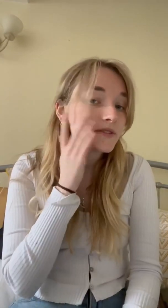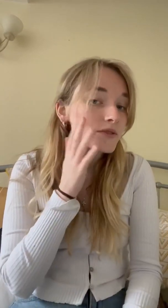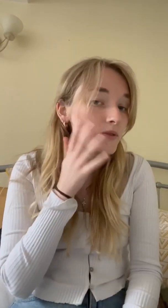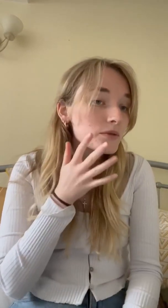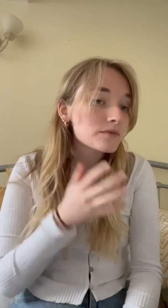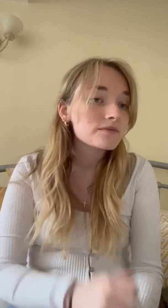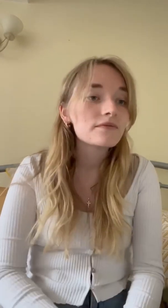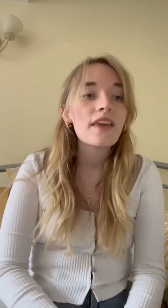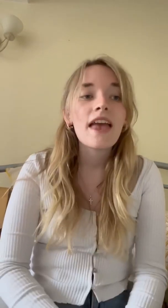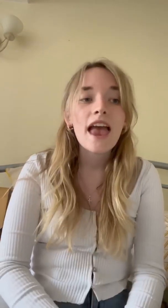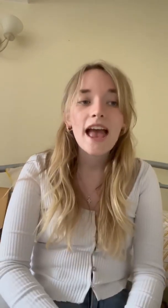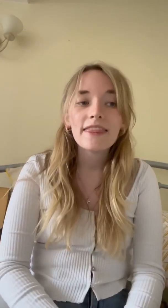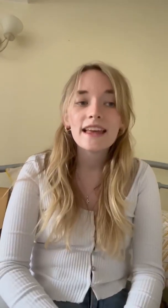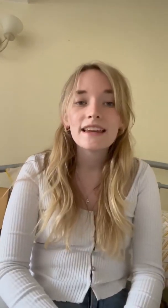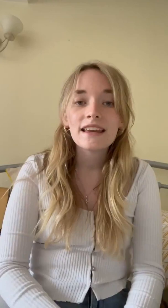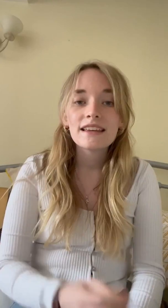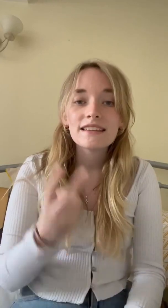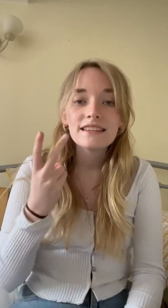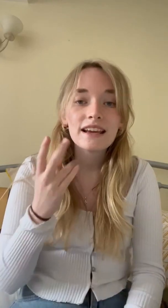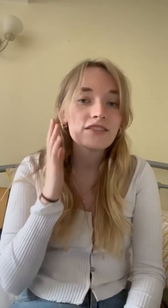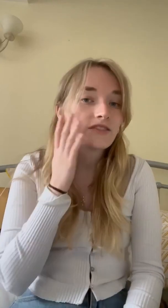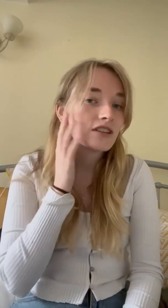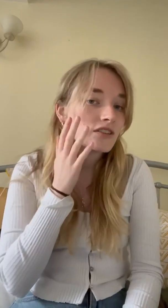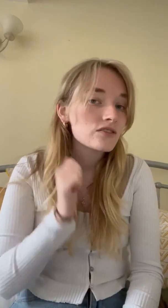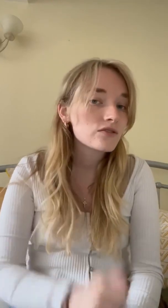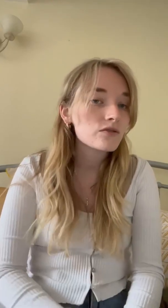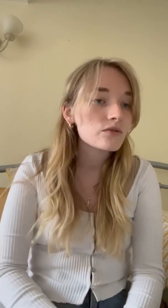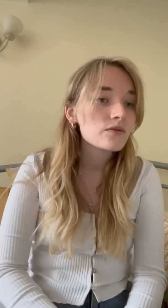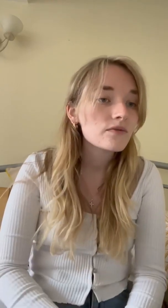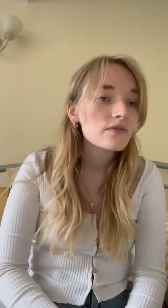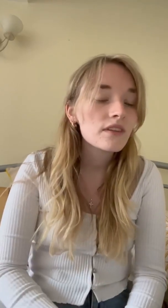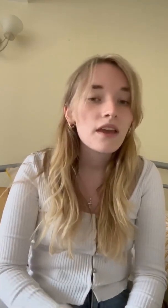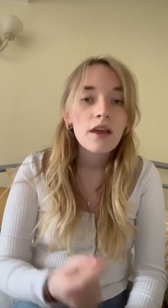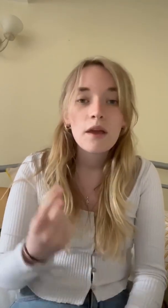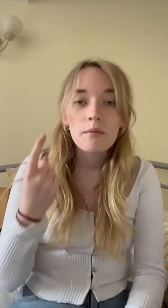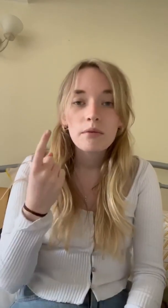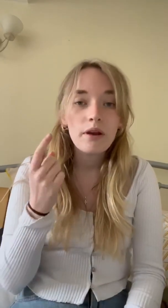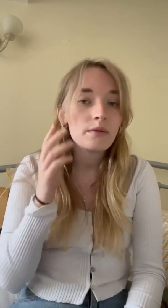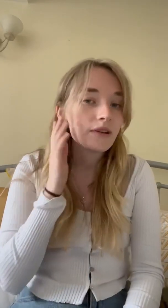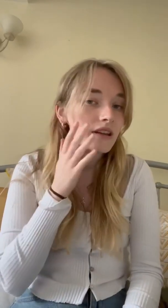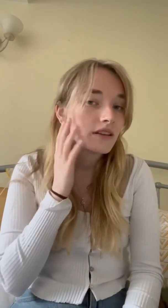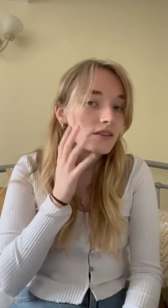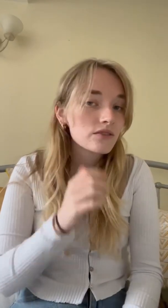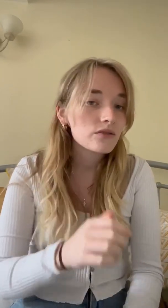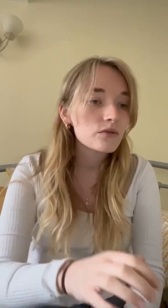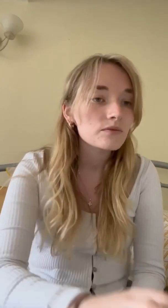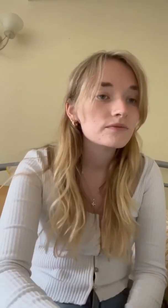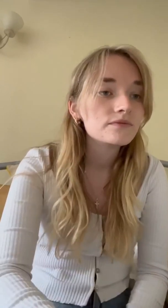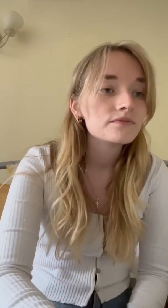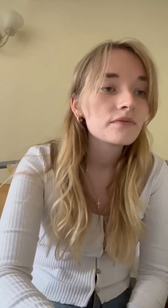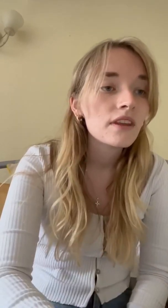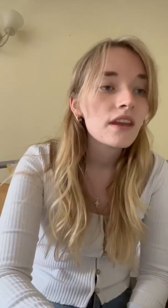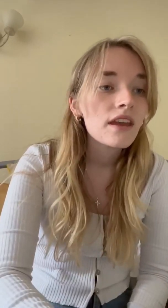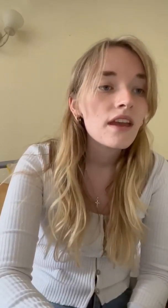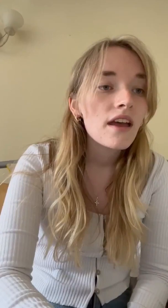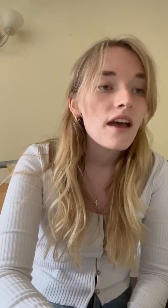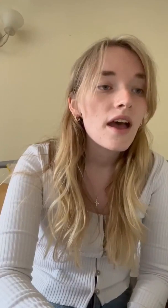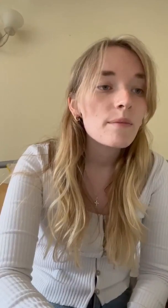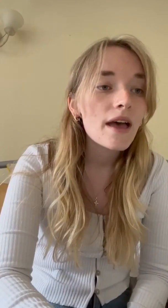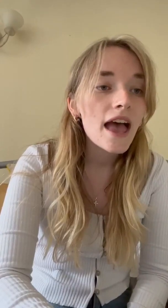School, and then secondary school, primary school, and